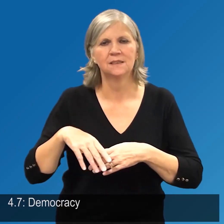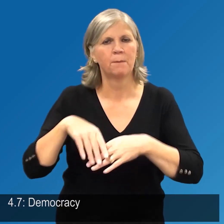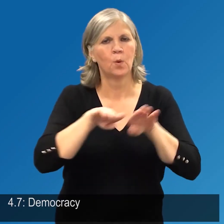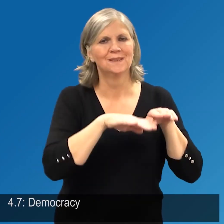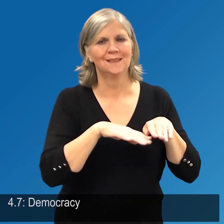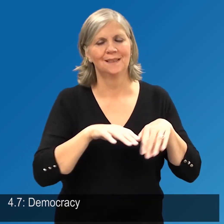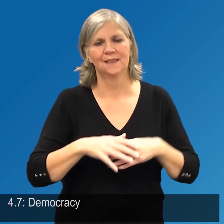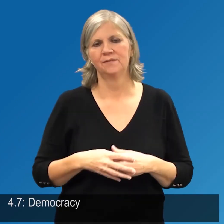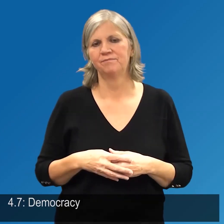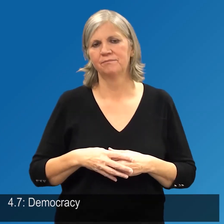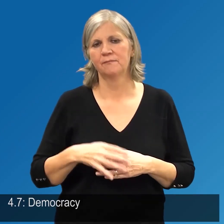4.7. Democracy.